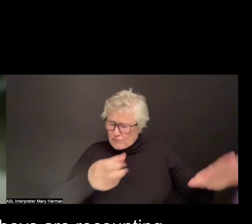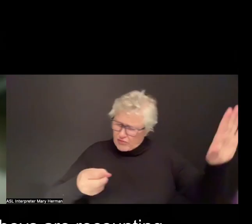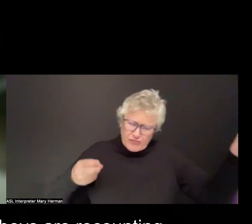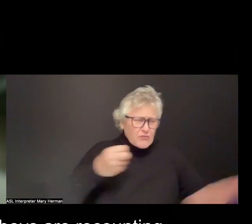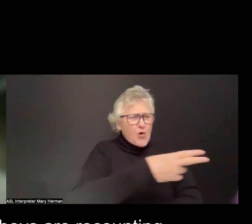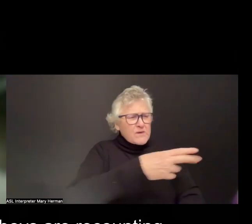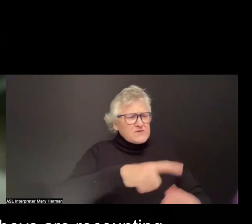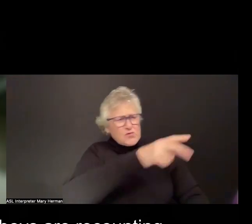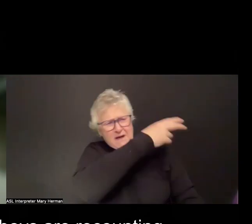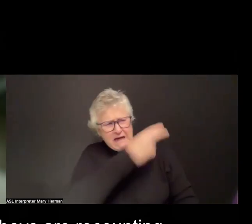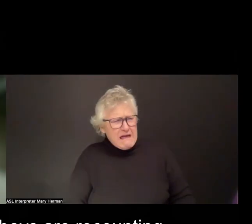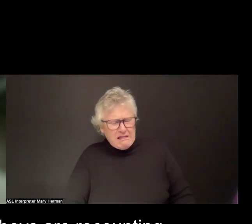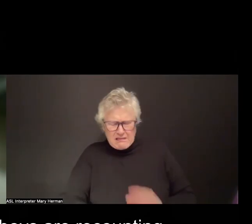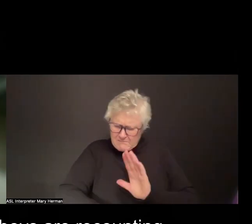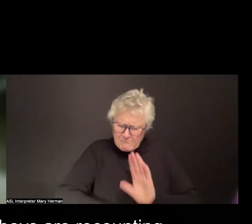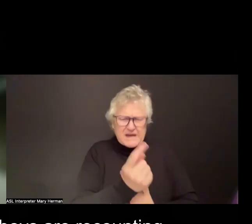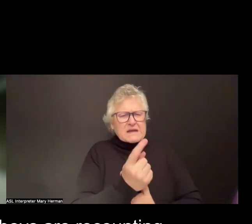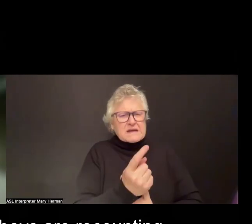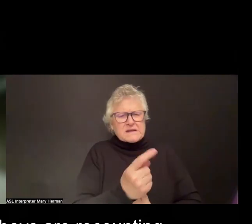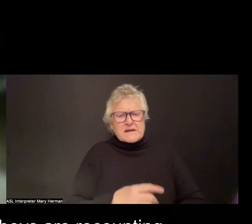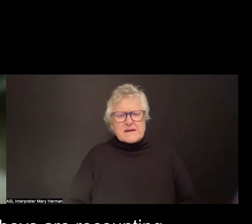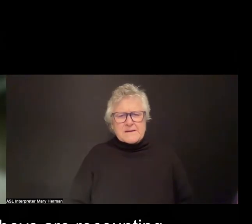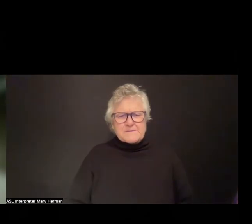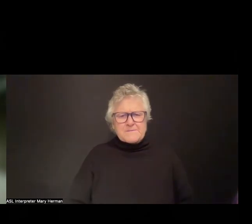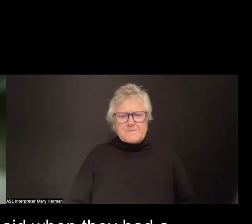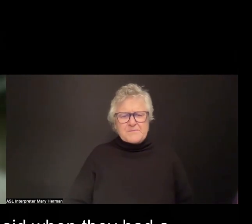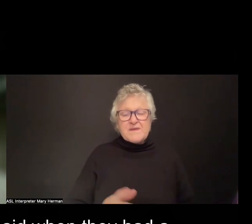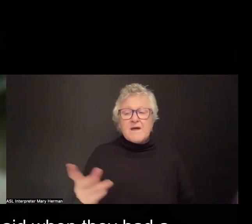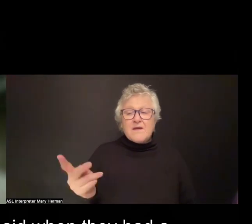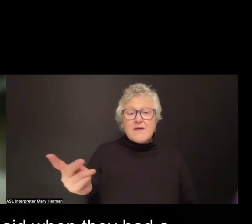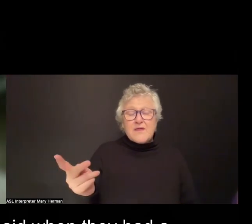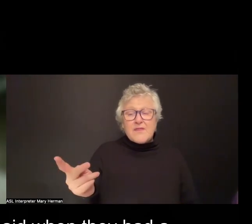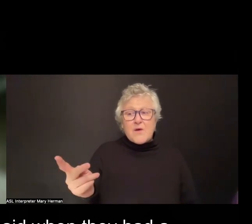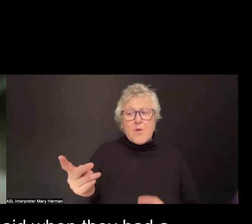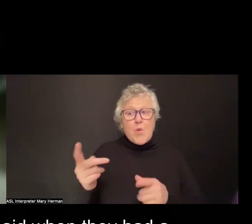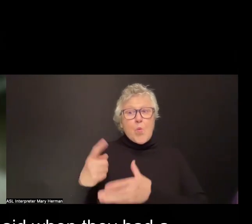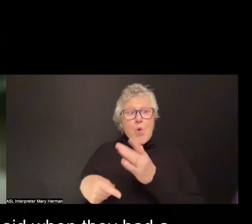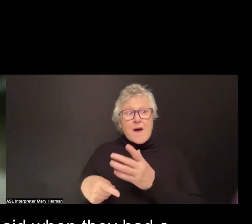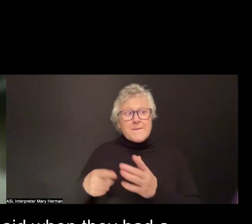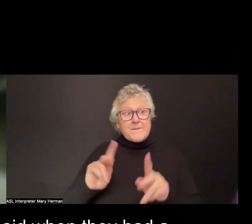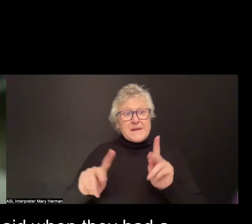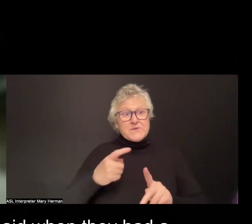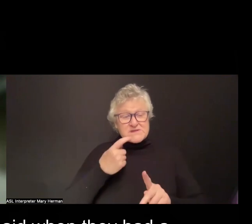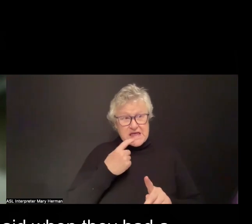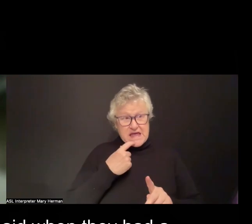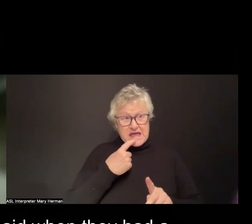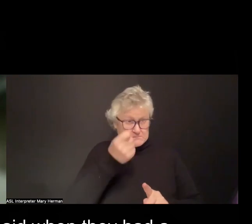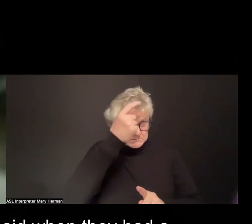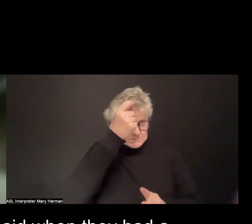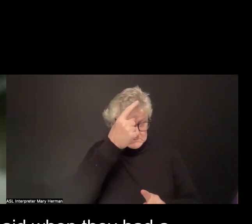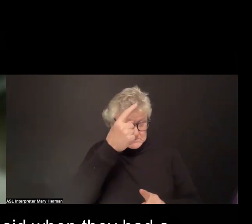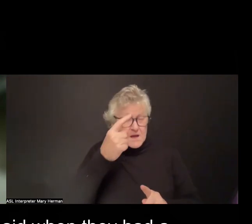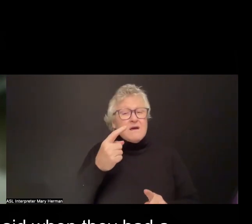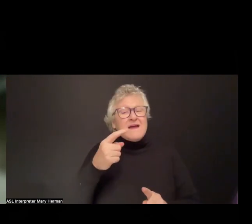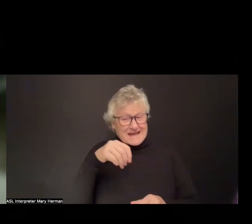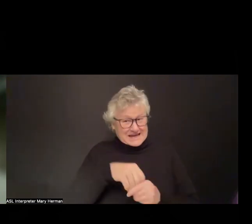boys are recounting at this point, I took from the historical record, from what people said when they had a mutiny, when William Fly